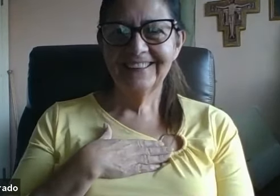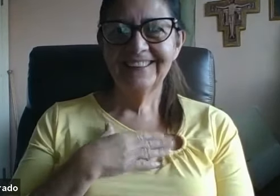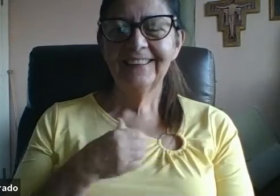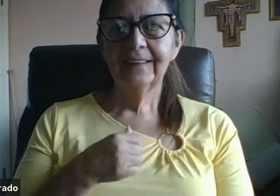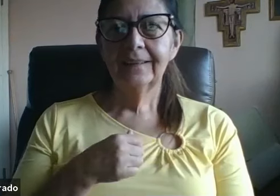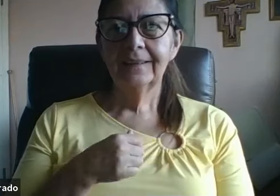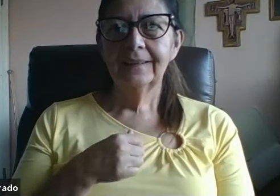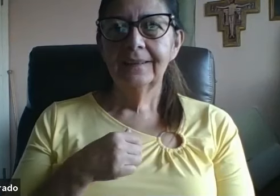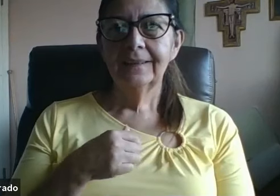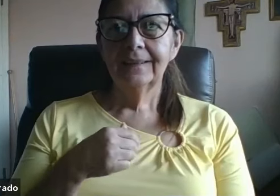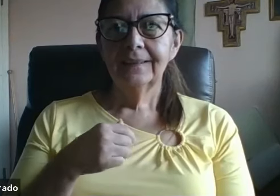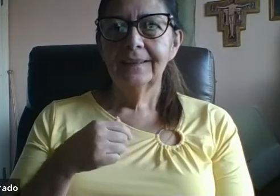Yeah.